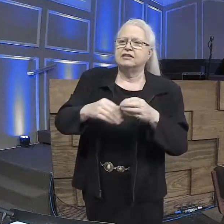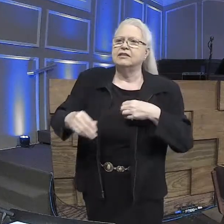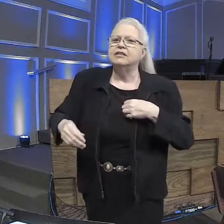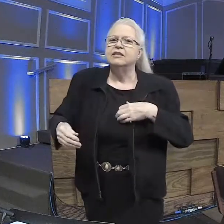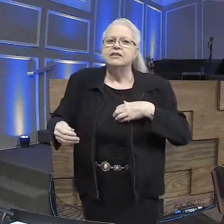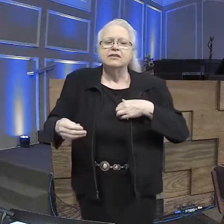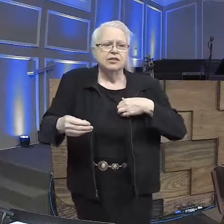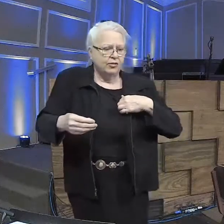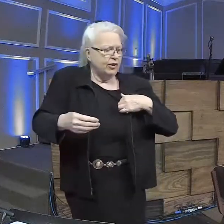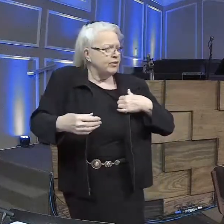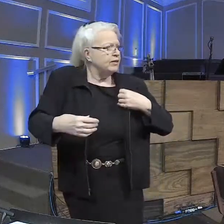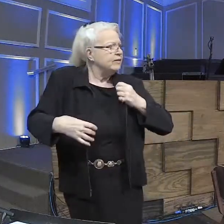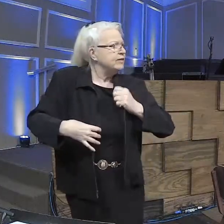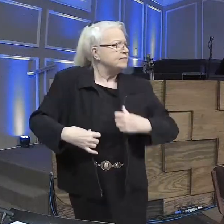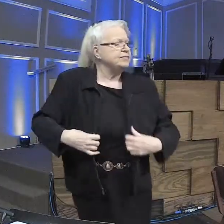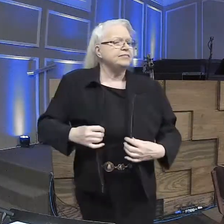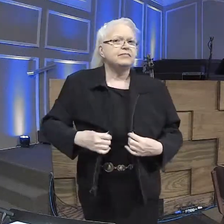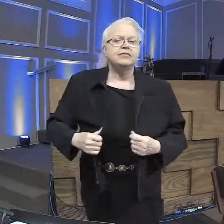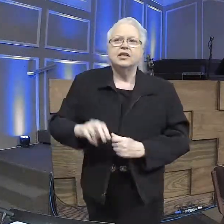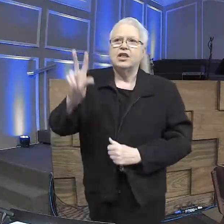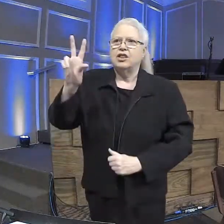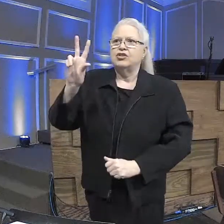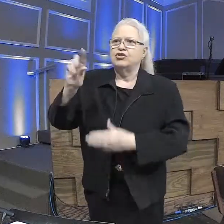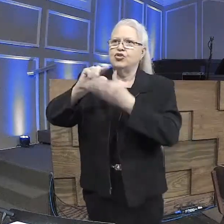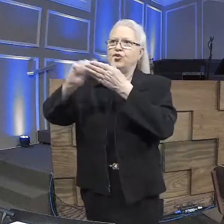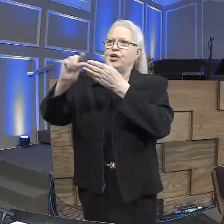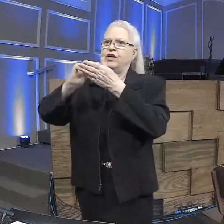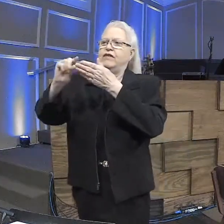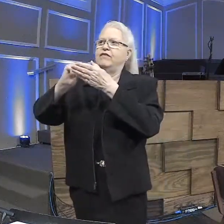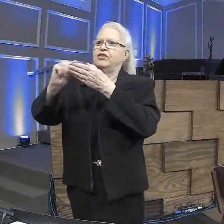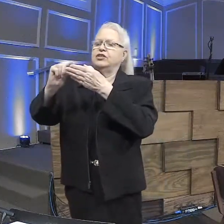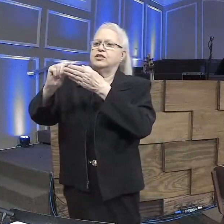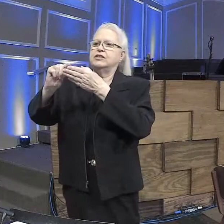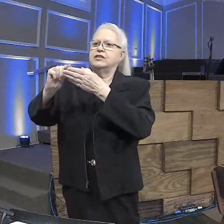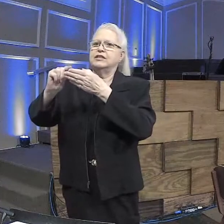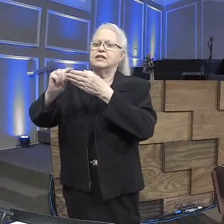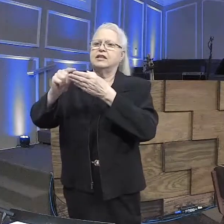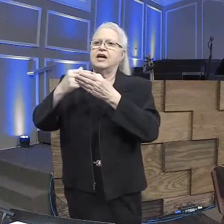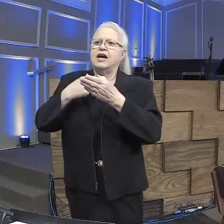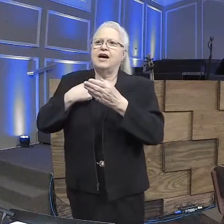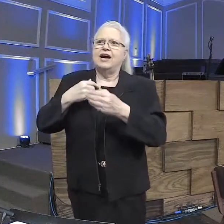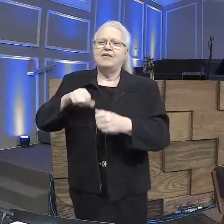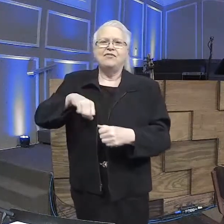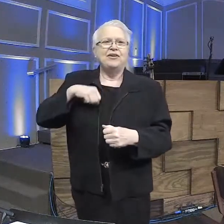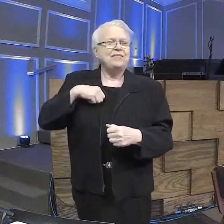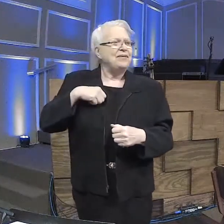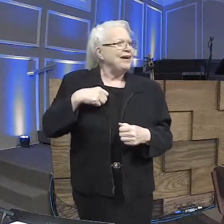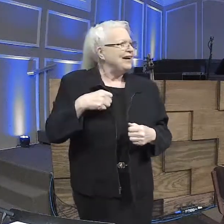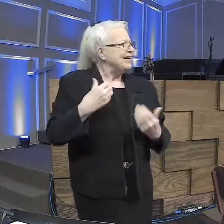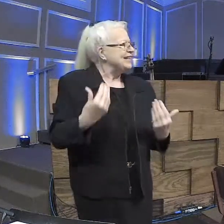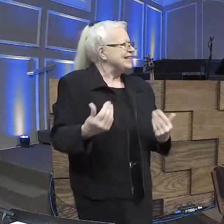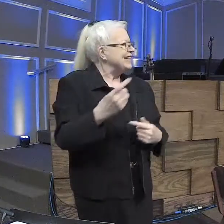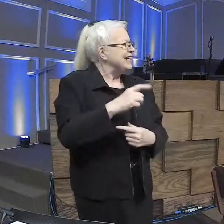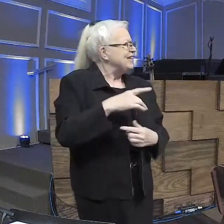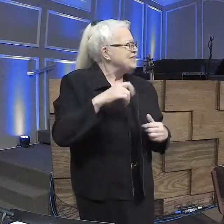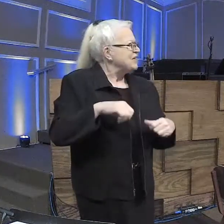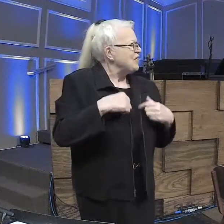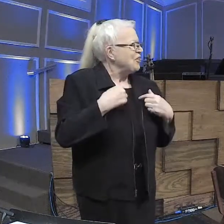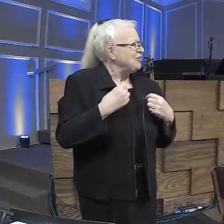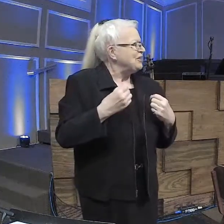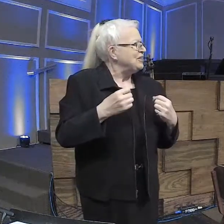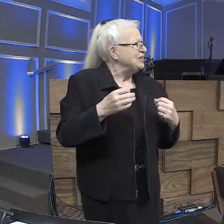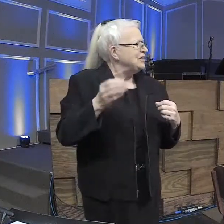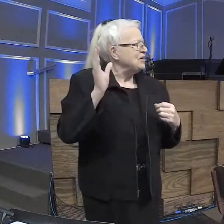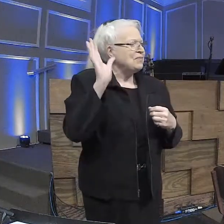these rather quickly, and then we'll conclude. Man, great crowd today. I'm just so thrilled to get to preach to